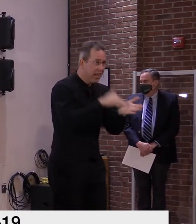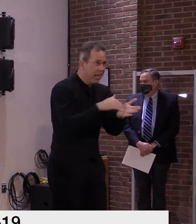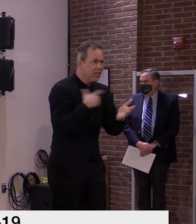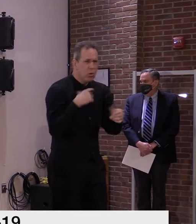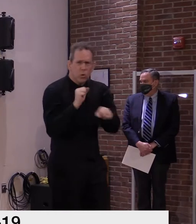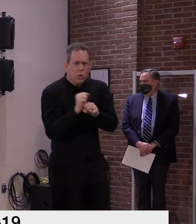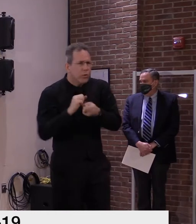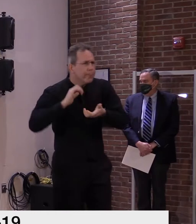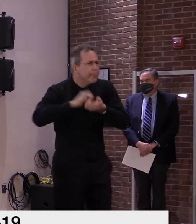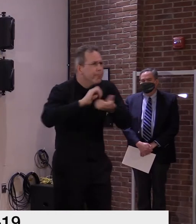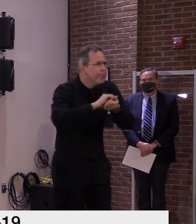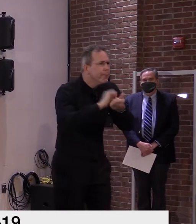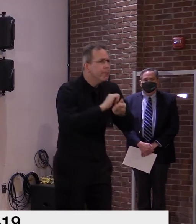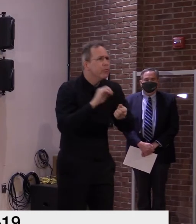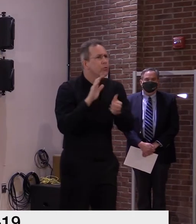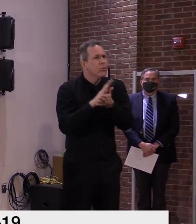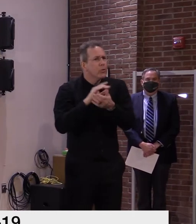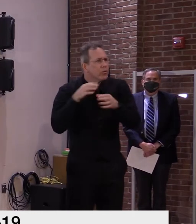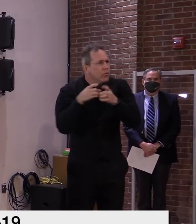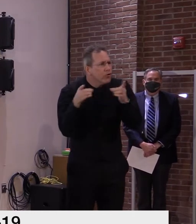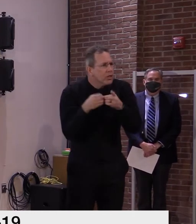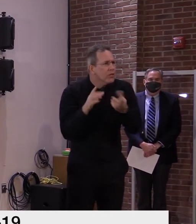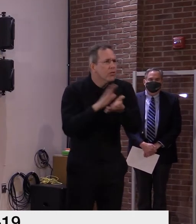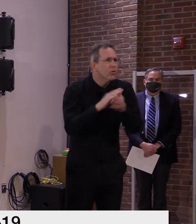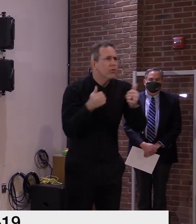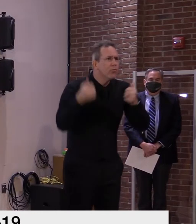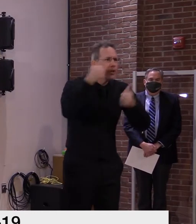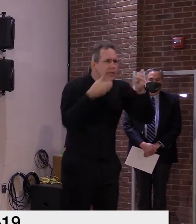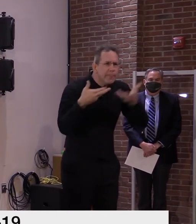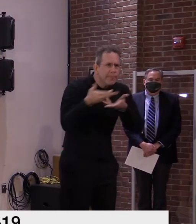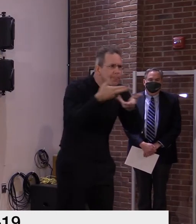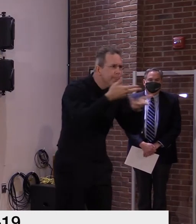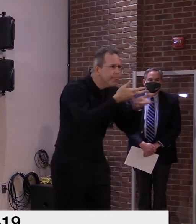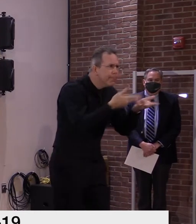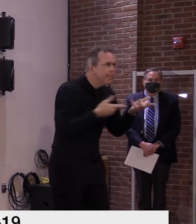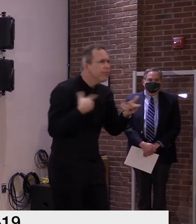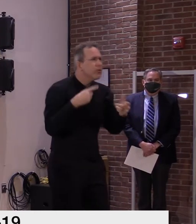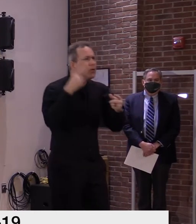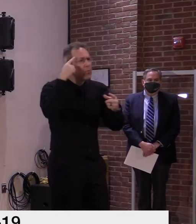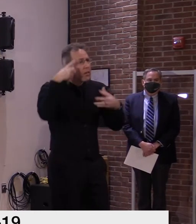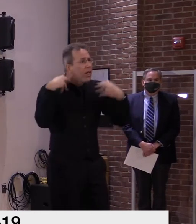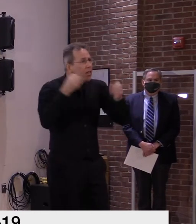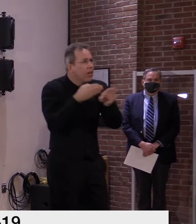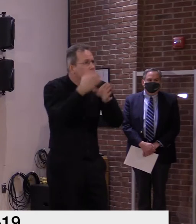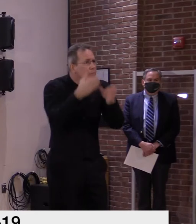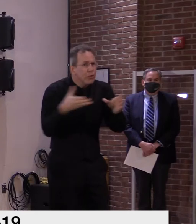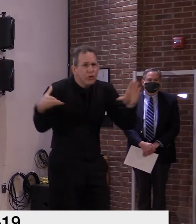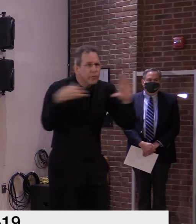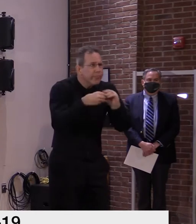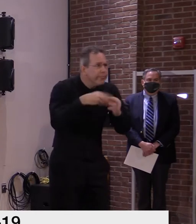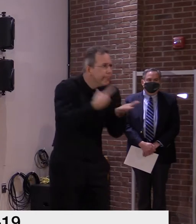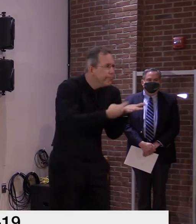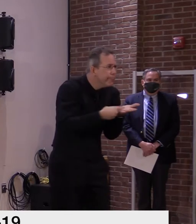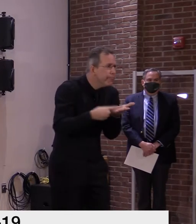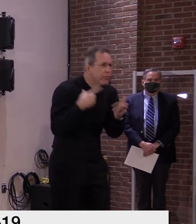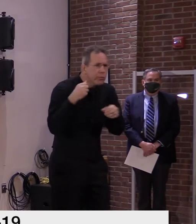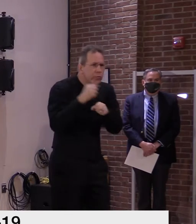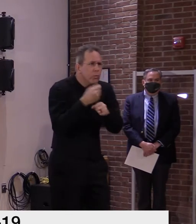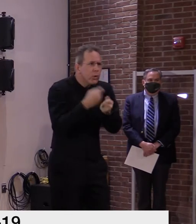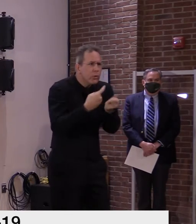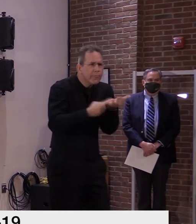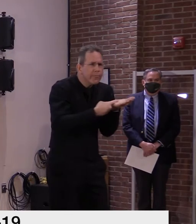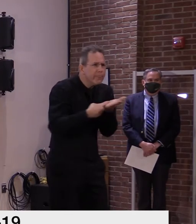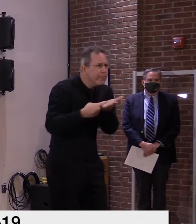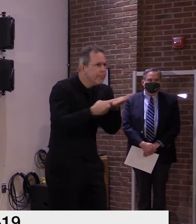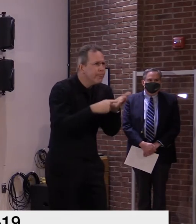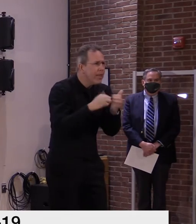of Education, as well as the Department of Health, and through his regular meetings with superintendents, principals, and the